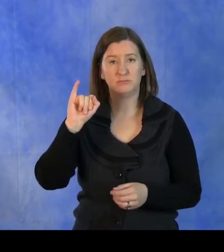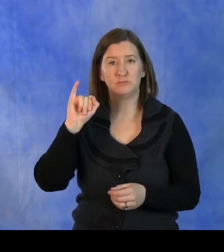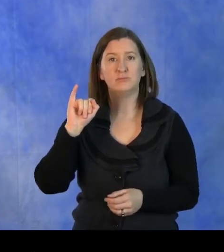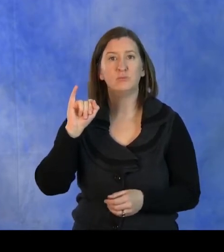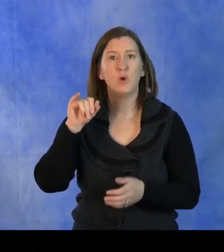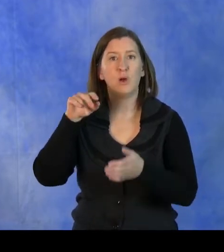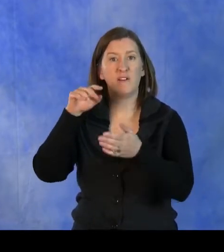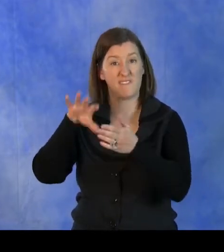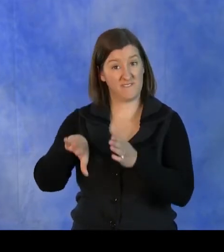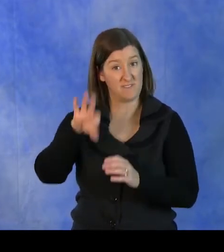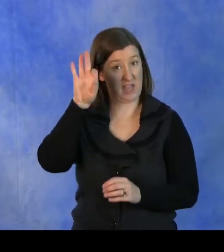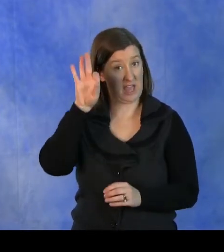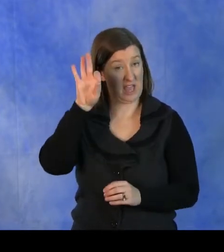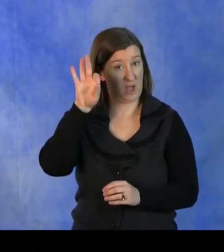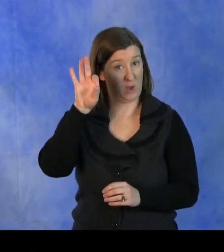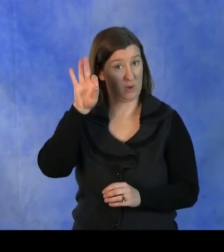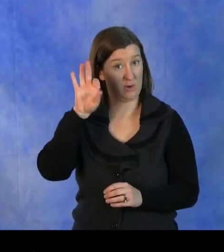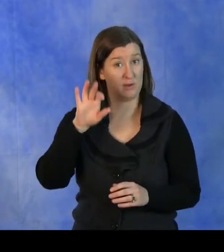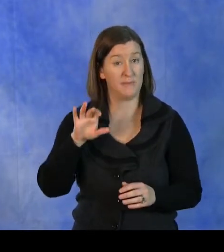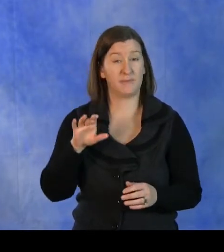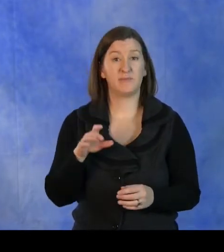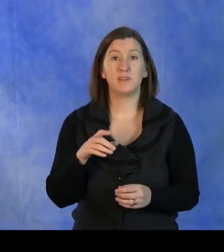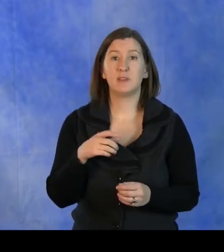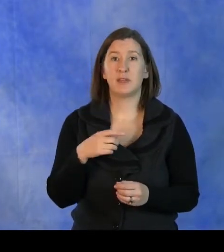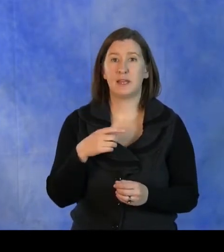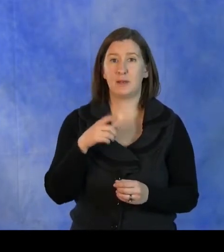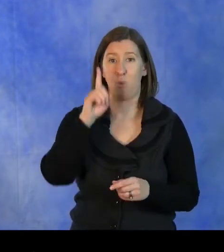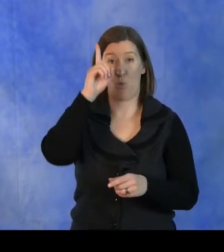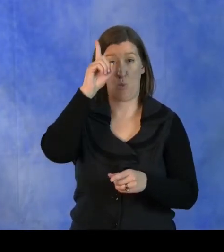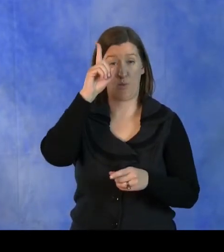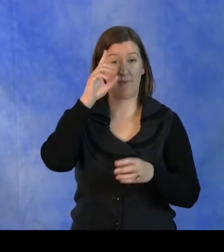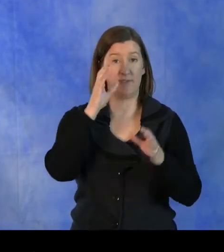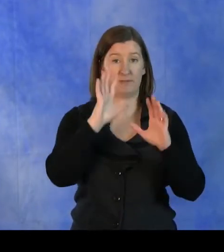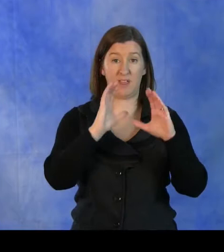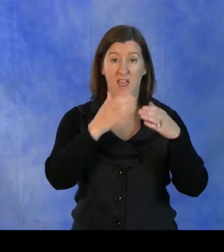a researcher, Zemansky,